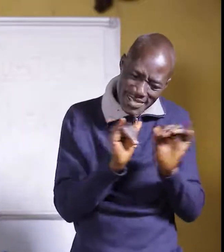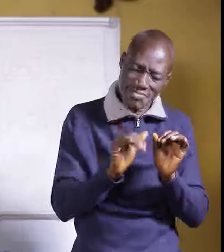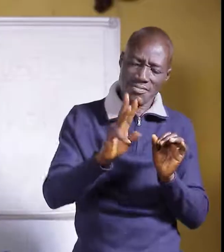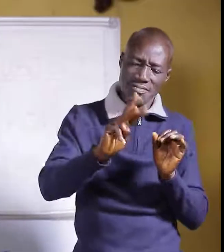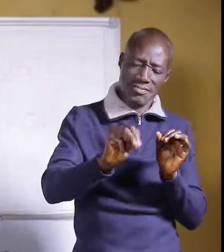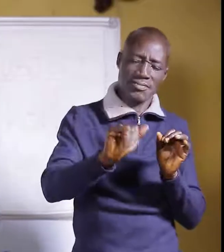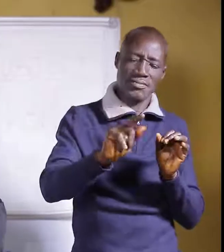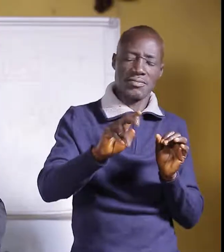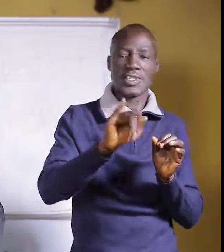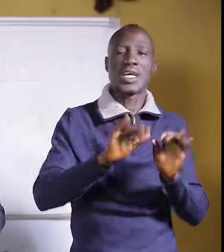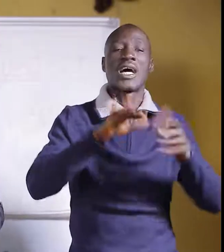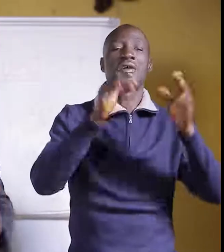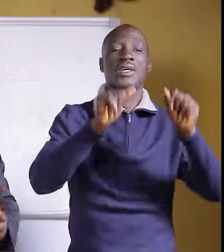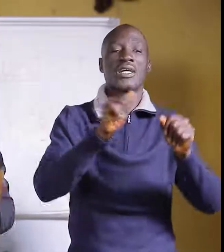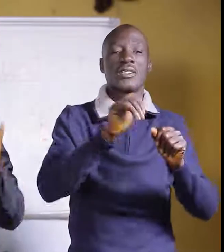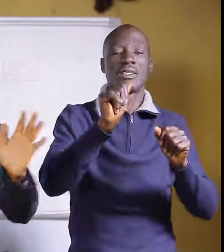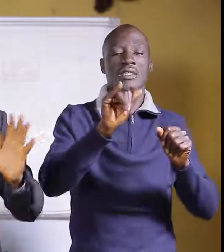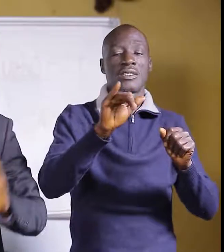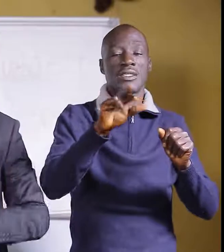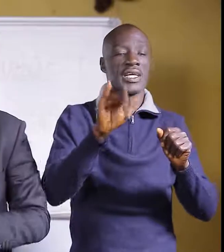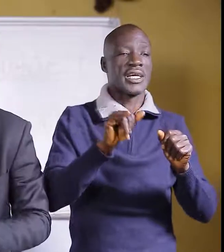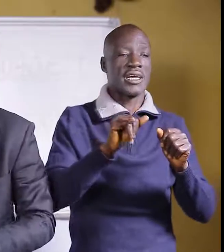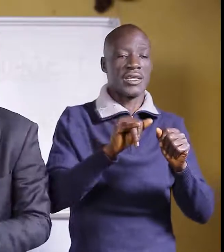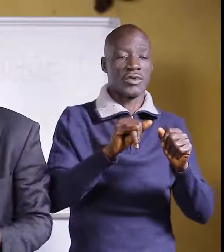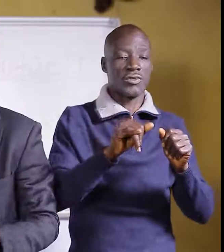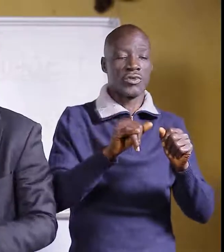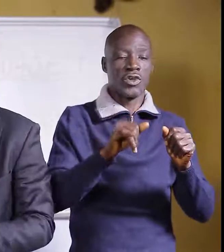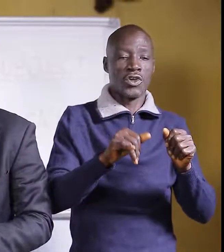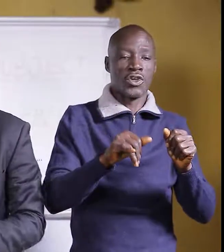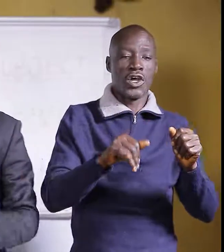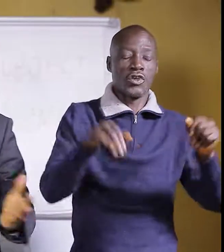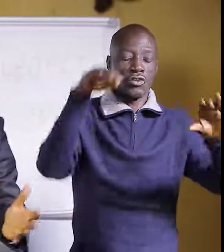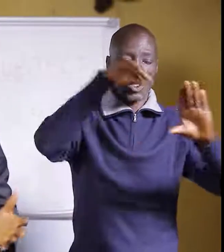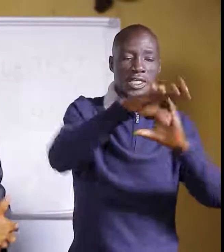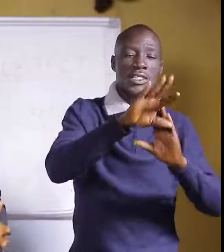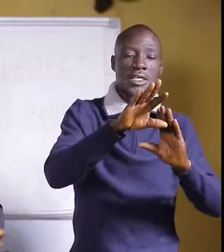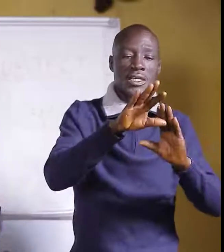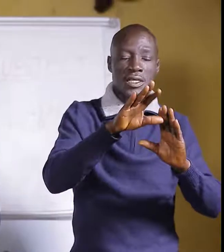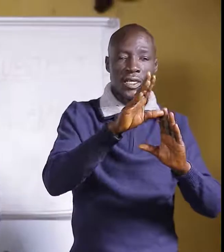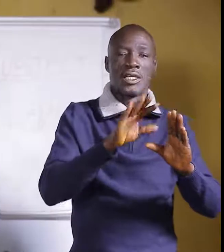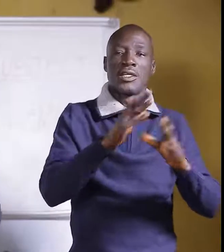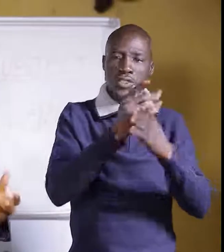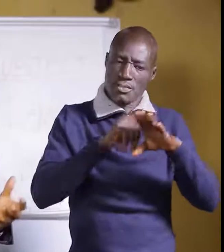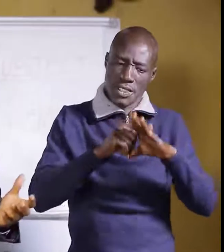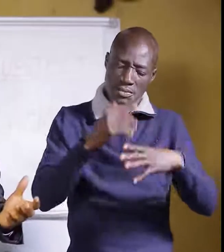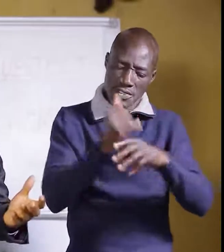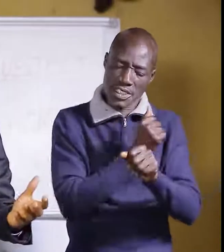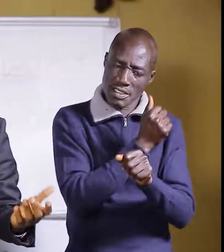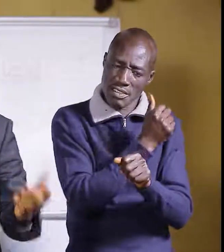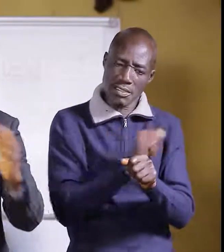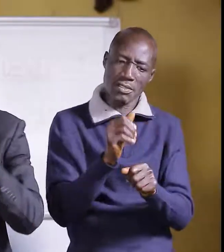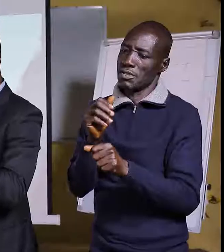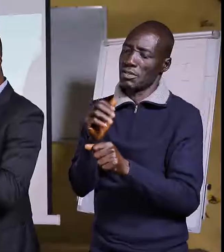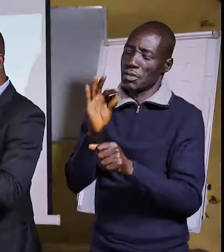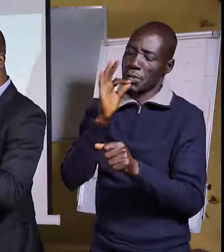how does air occupy space? You can do a very small experiment in your room. Get a balloon or a leather bag.